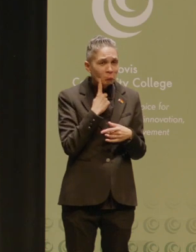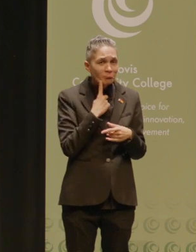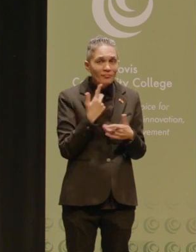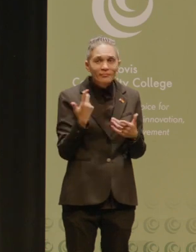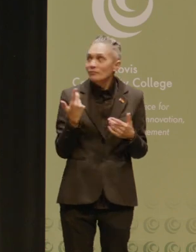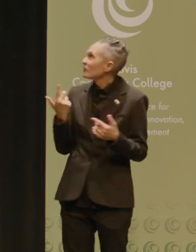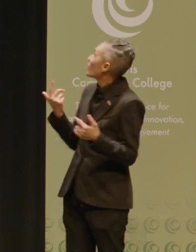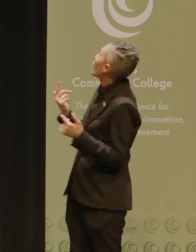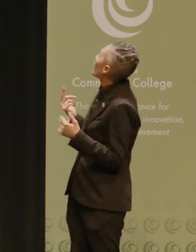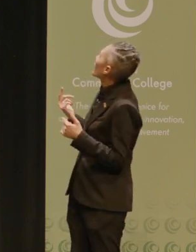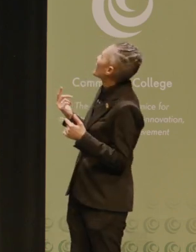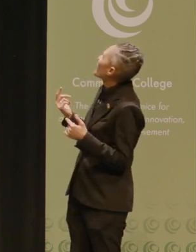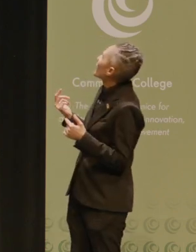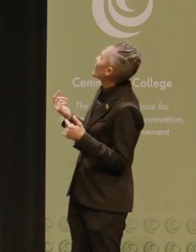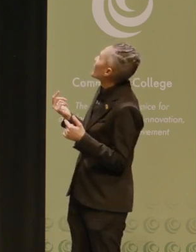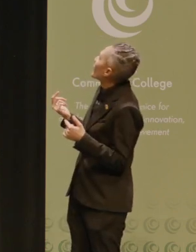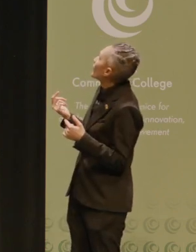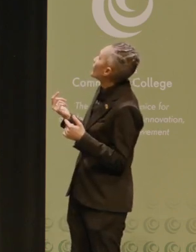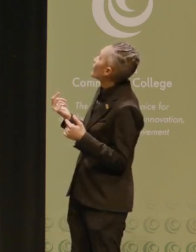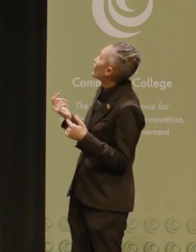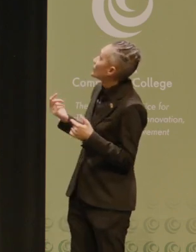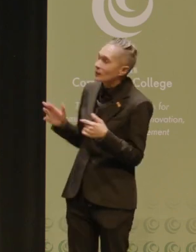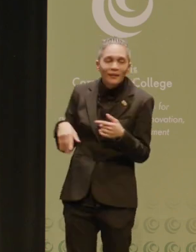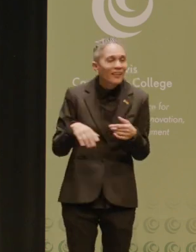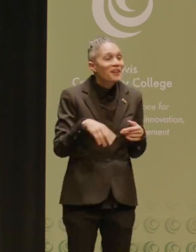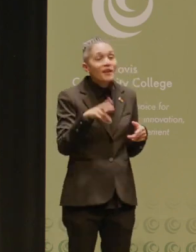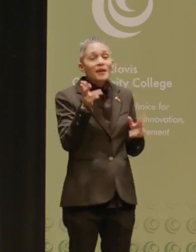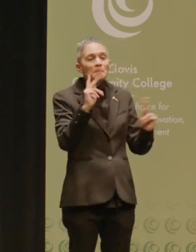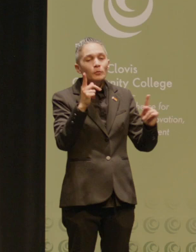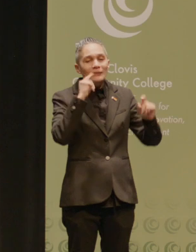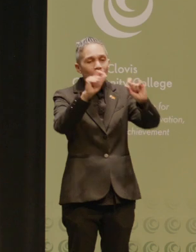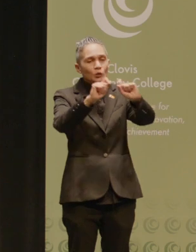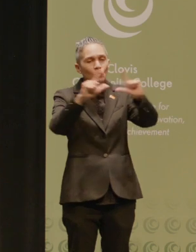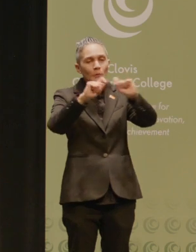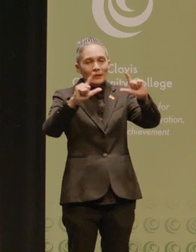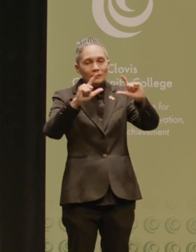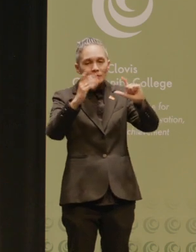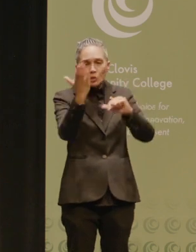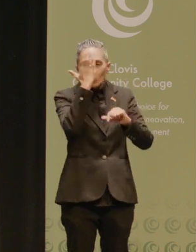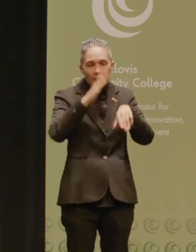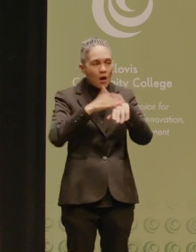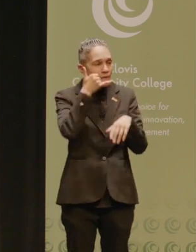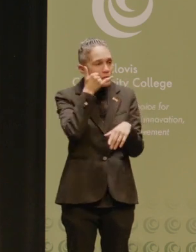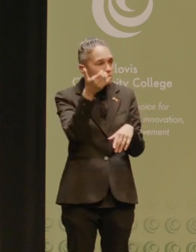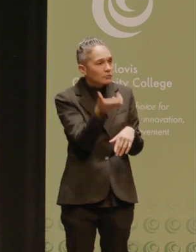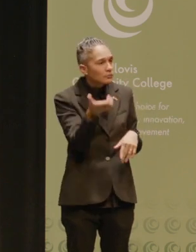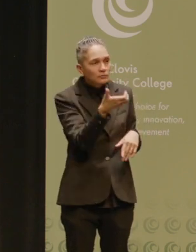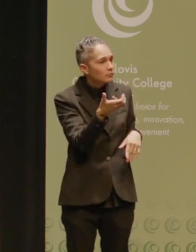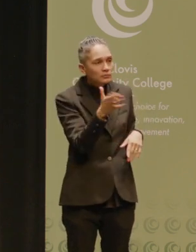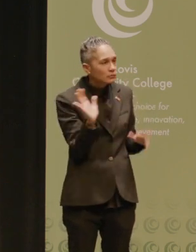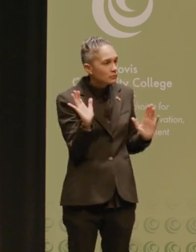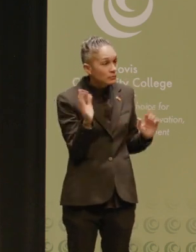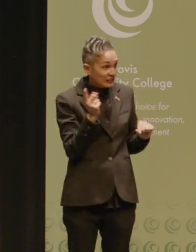No. What? Oh, you got to zoom in on your phone, they're saying. No, that's not saying.